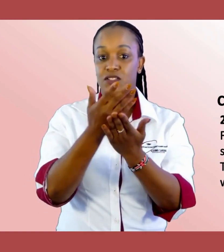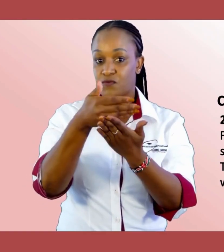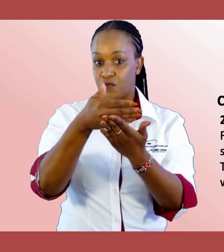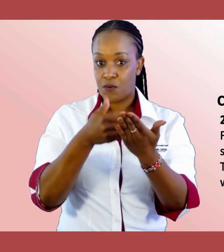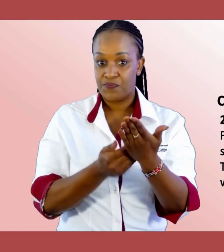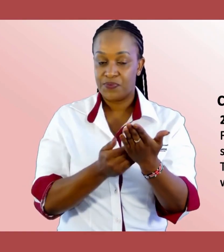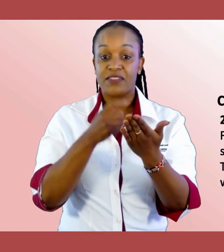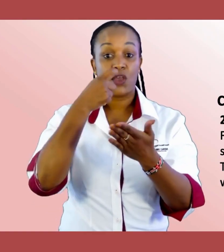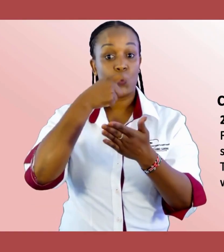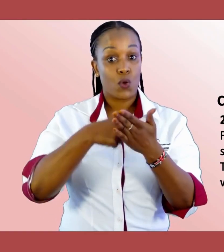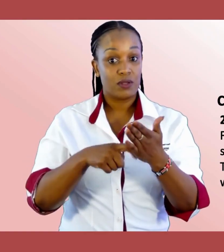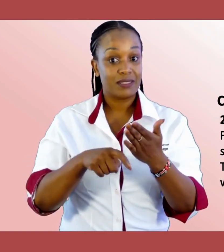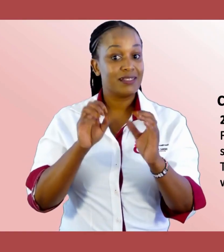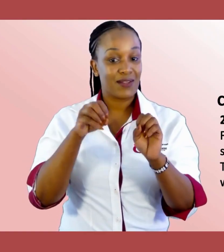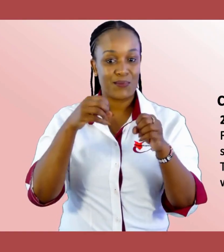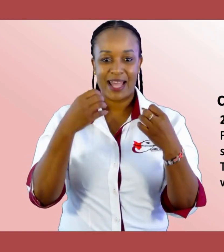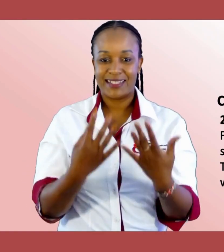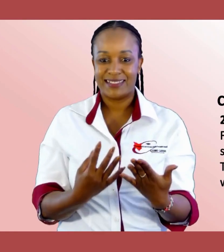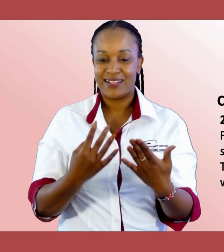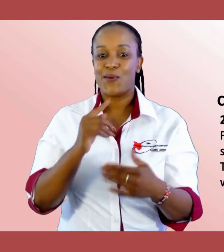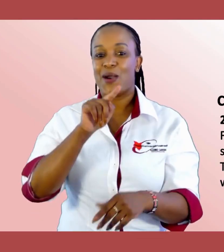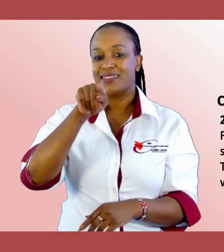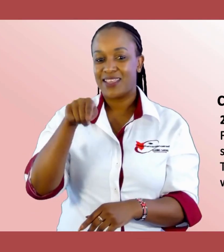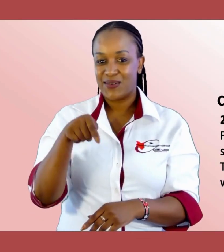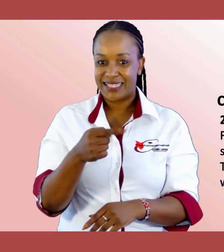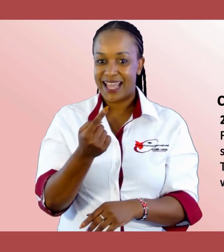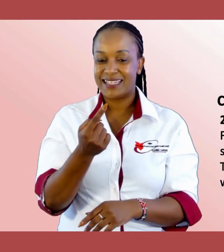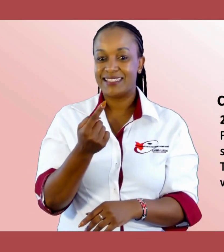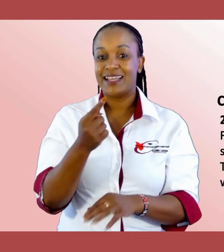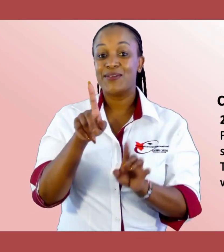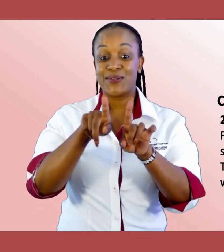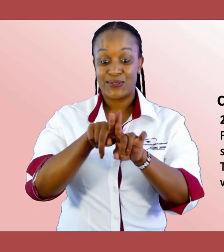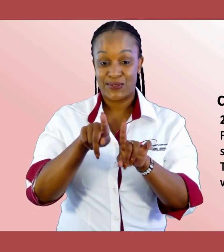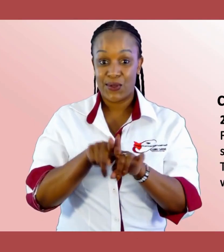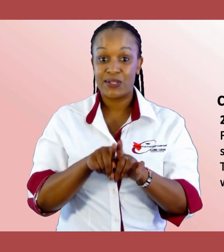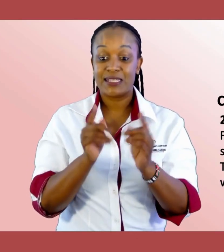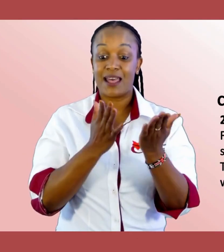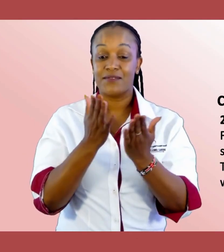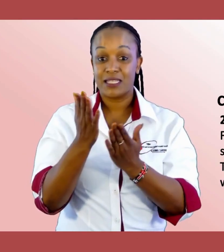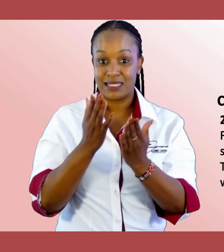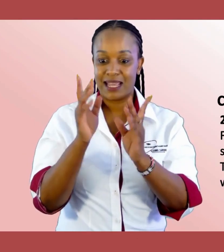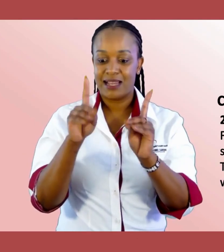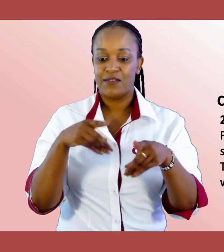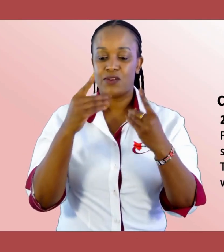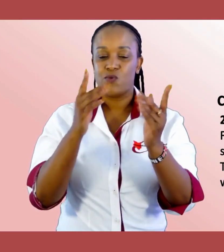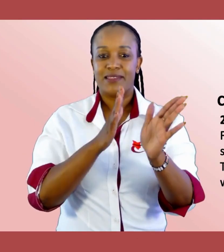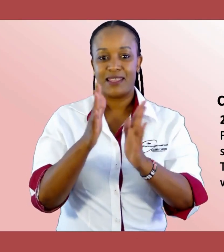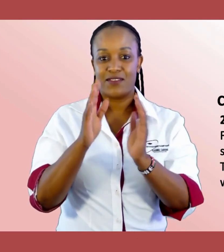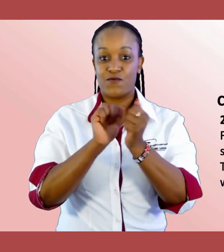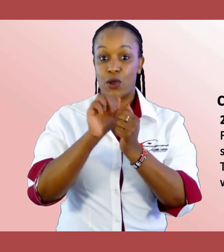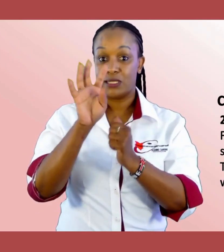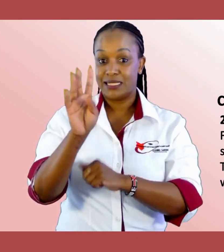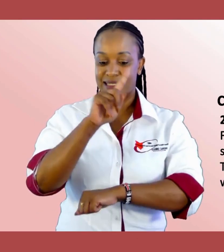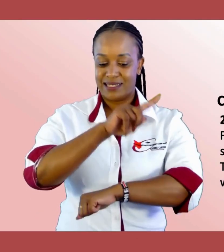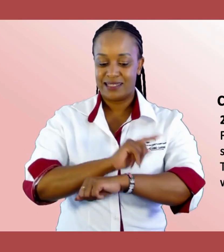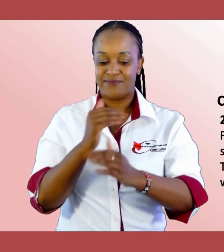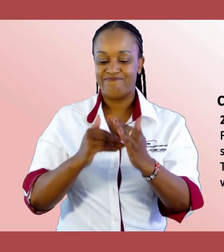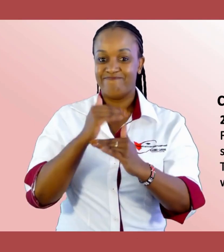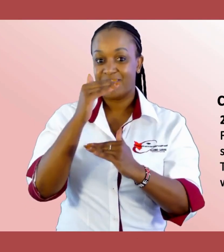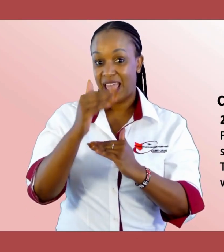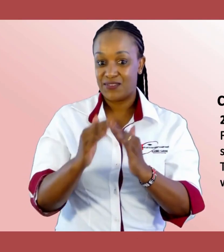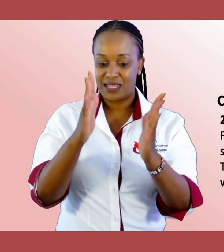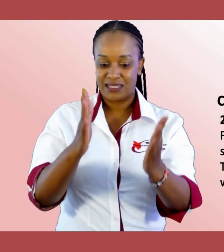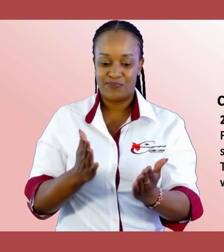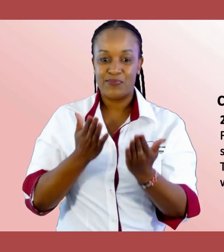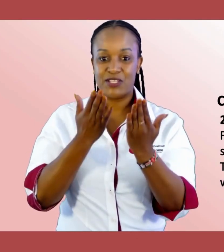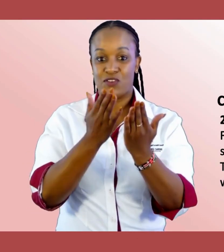form. The cost is Kenya shillings 1,000 and the service is delivered within 14 days after